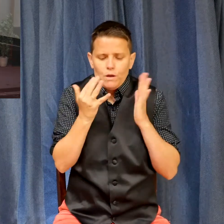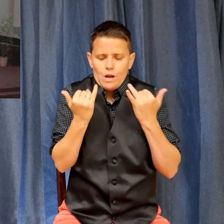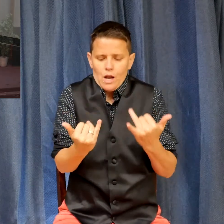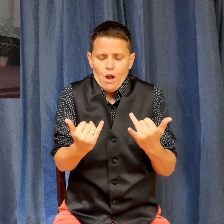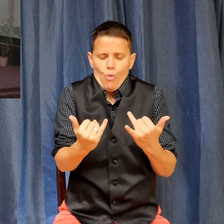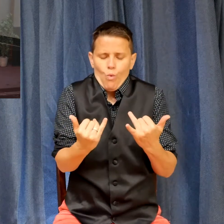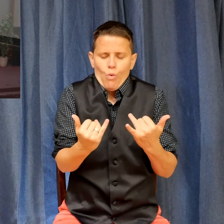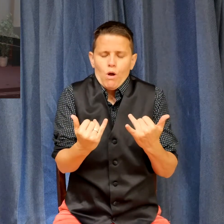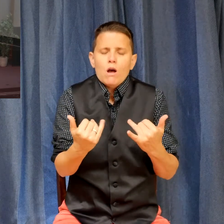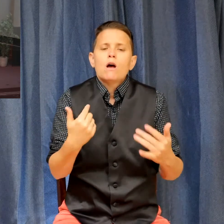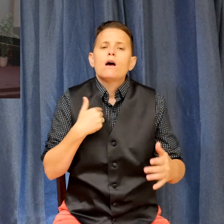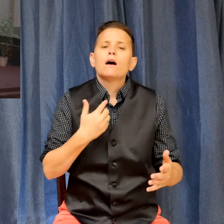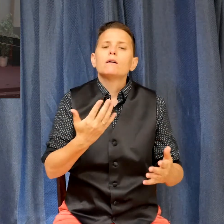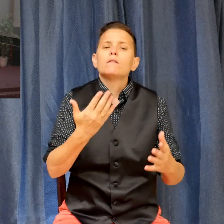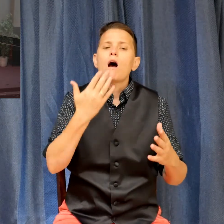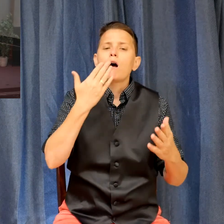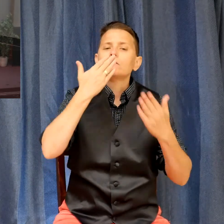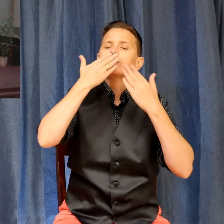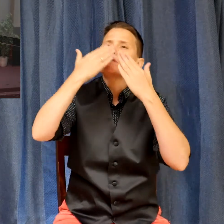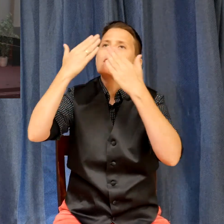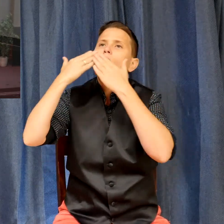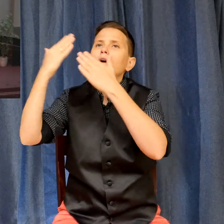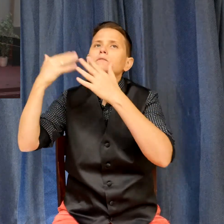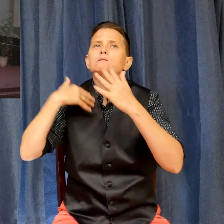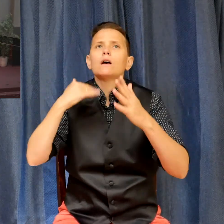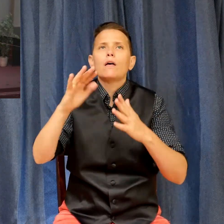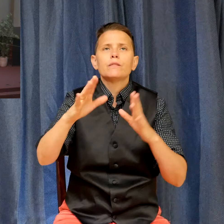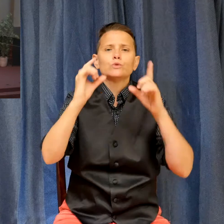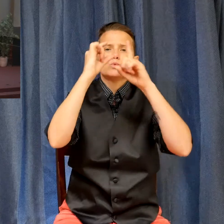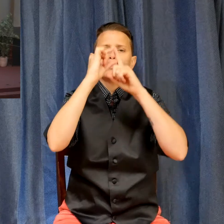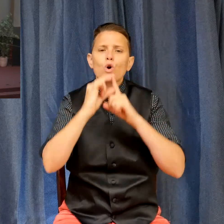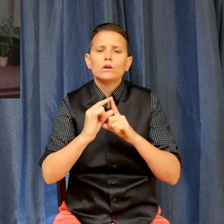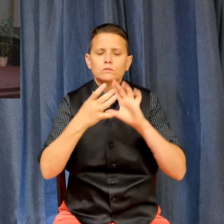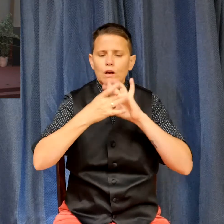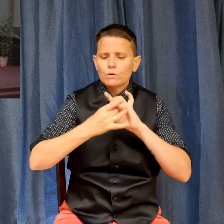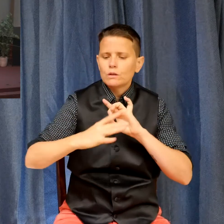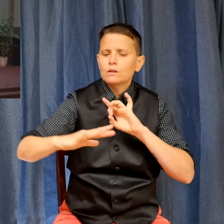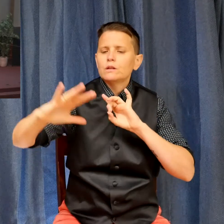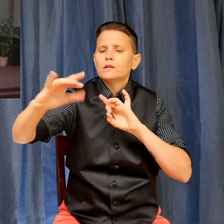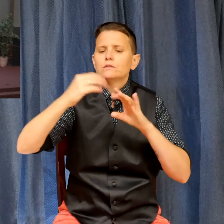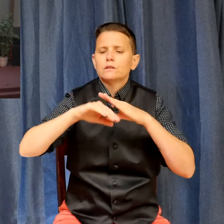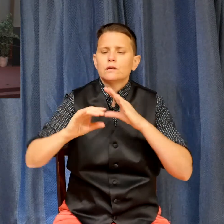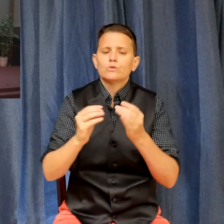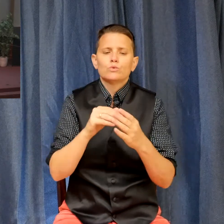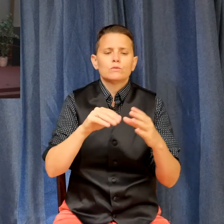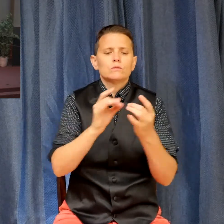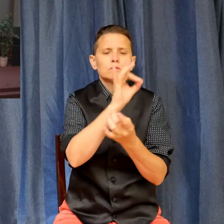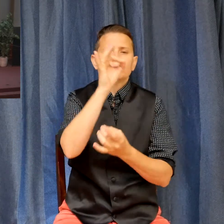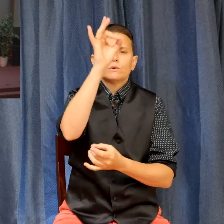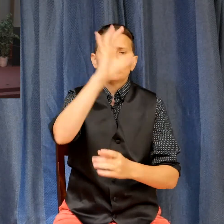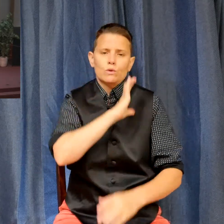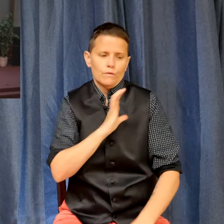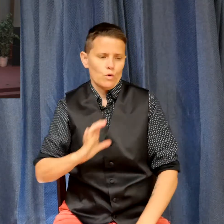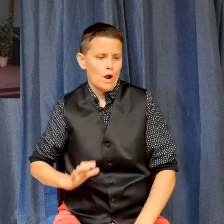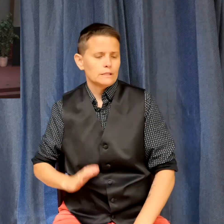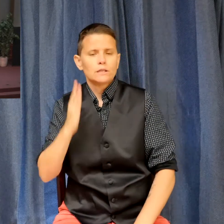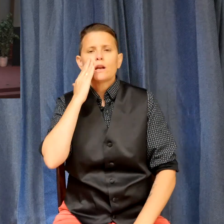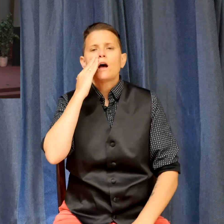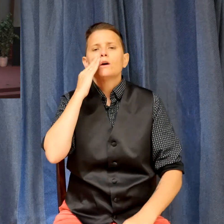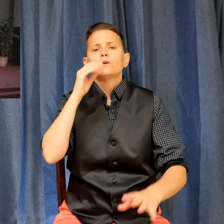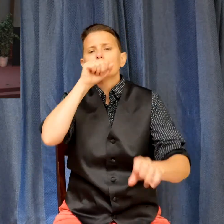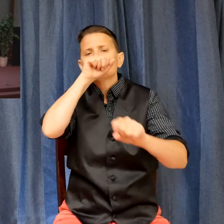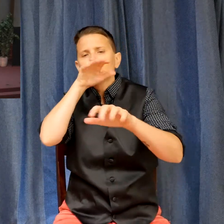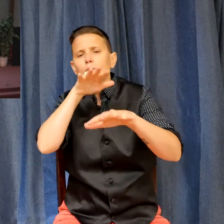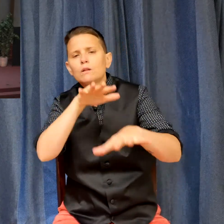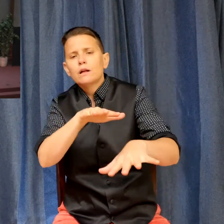thanks. I release these words to that Spirit of the living Christ, knowing that absolutely it has already received